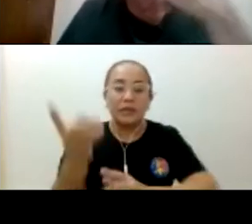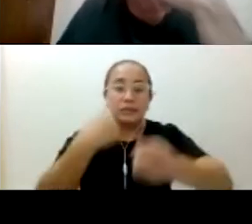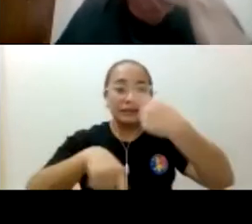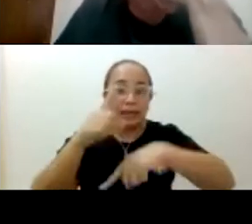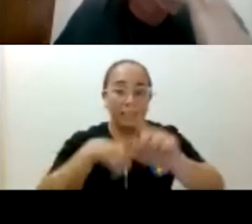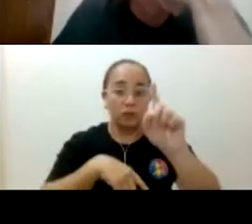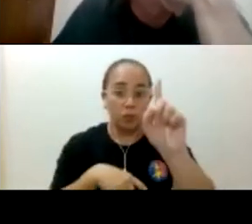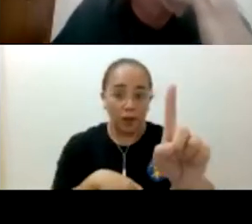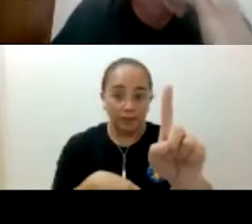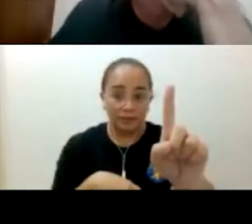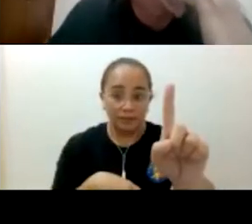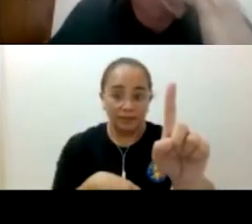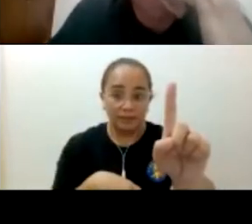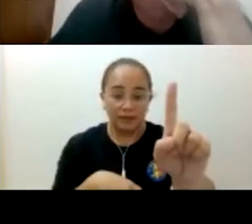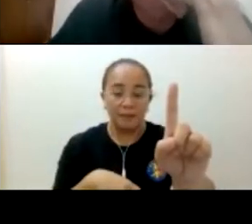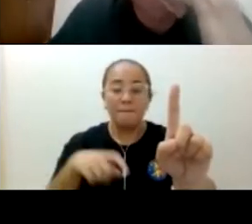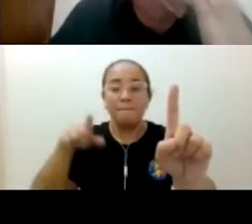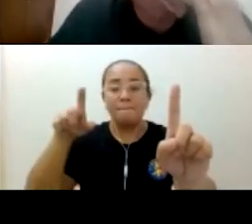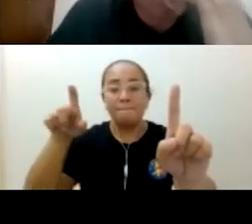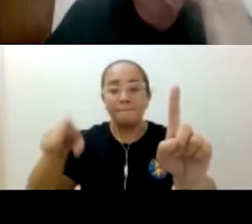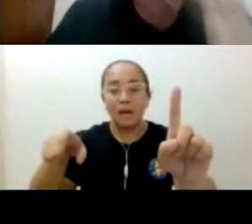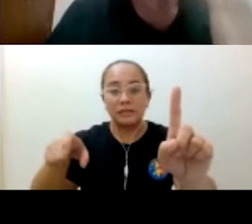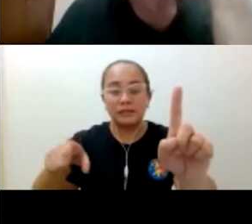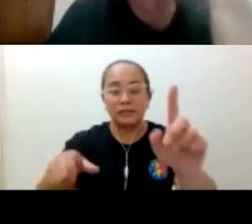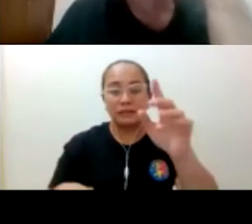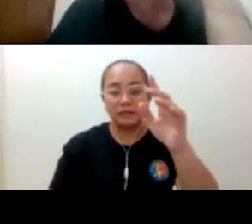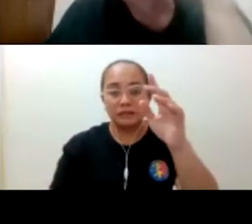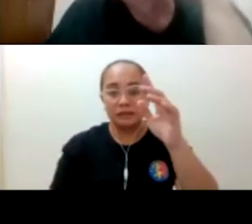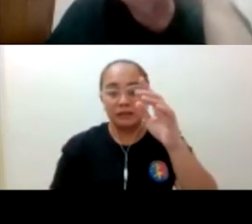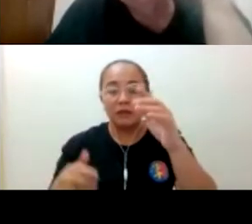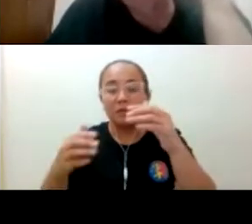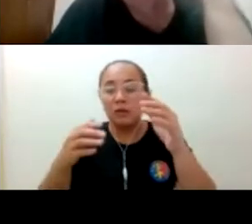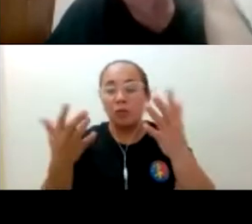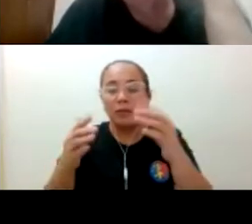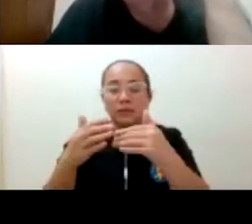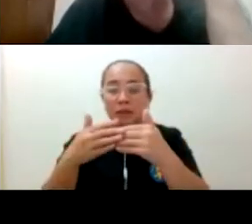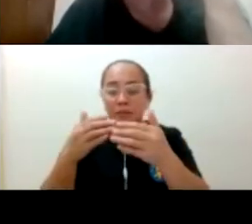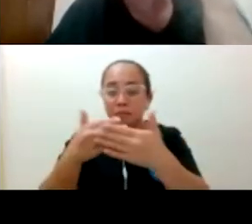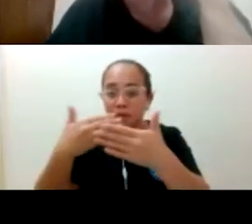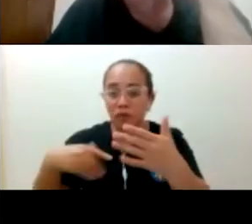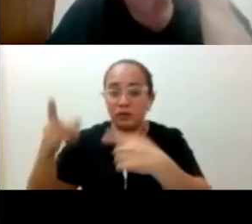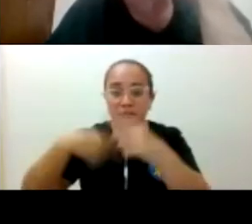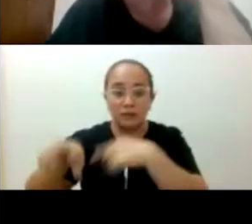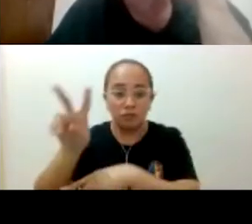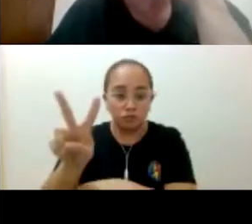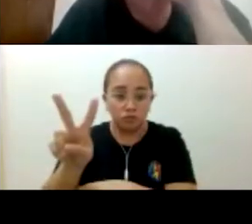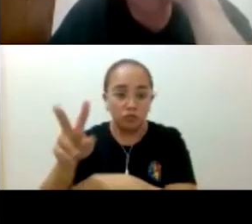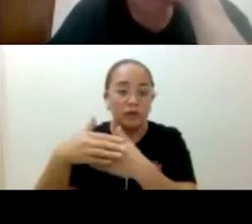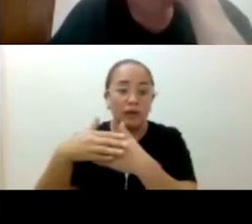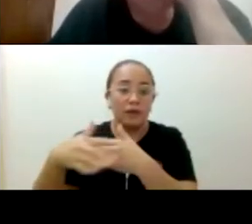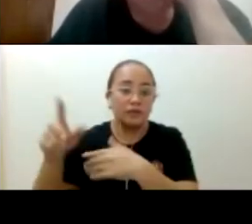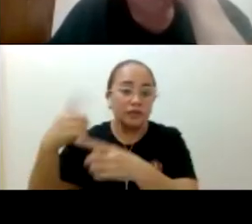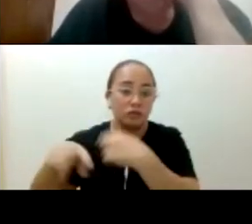1 should occur before sign 2, after sign 2, or either place.